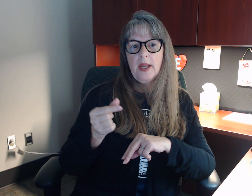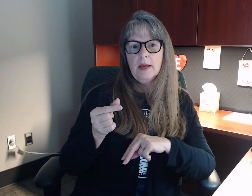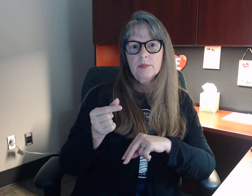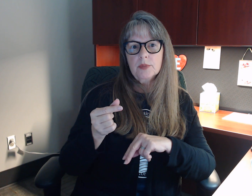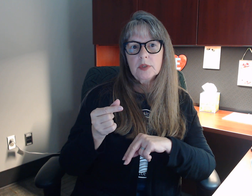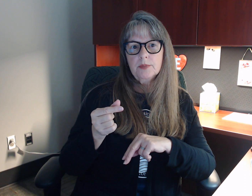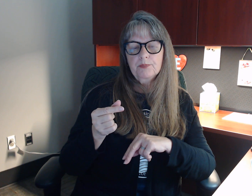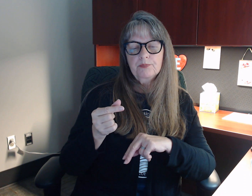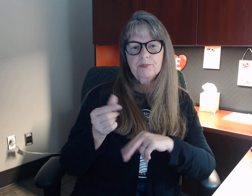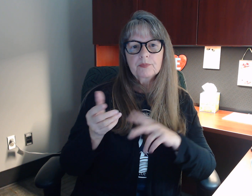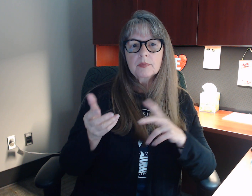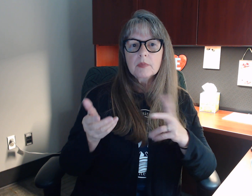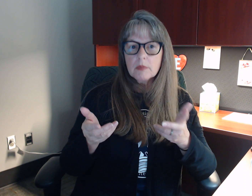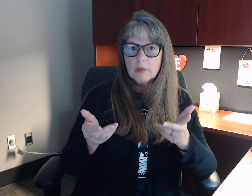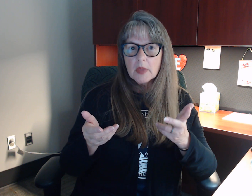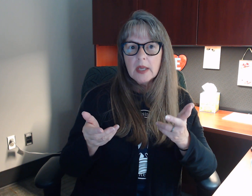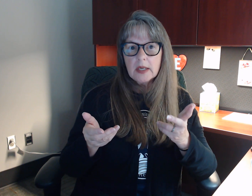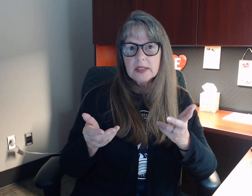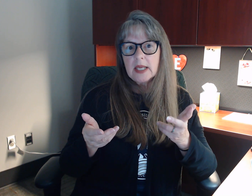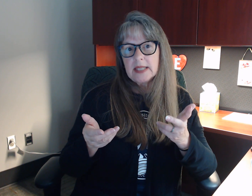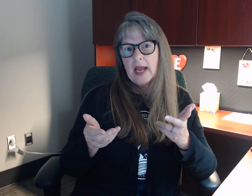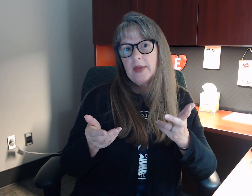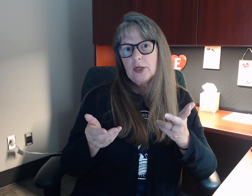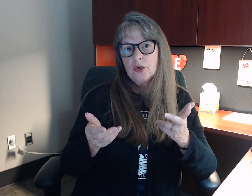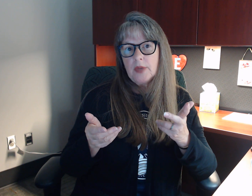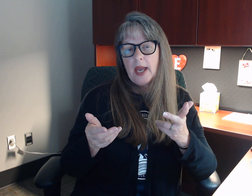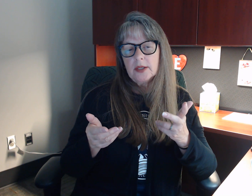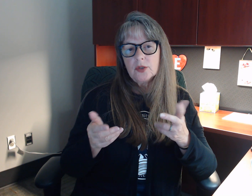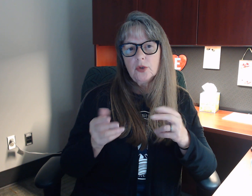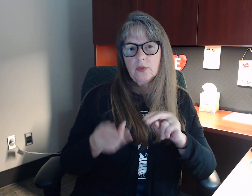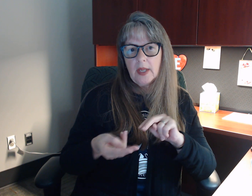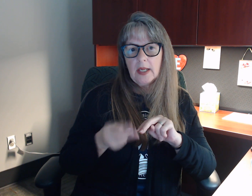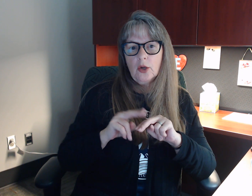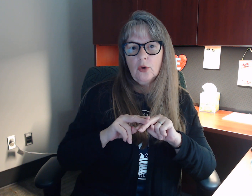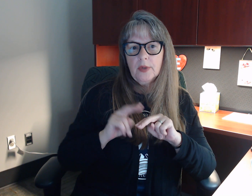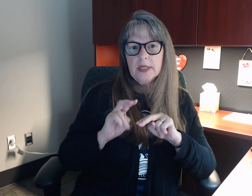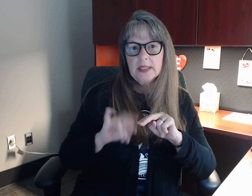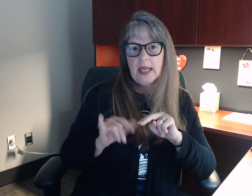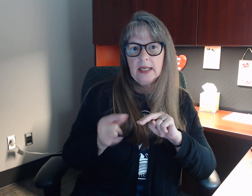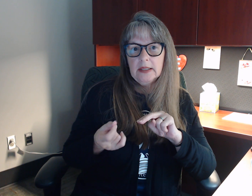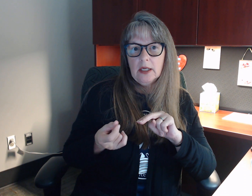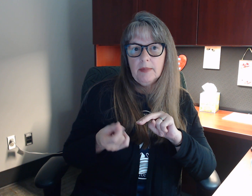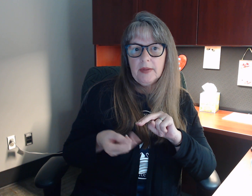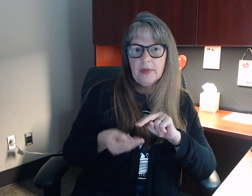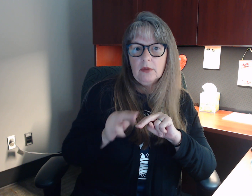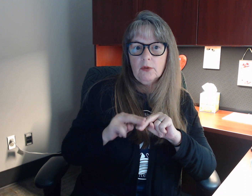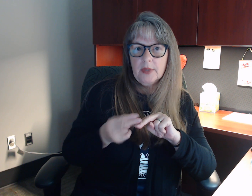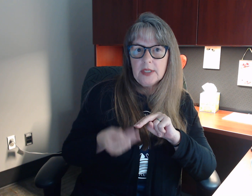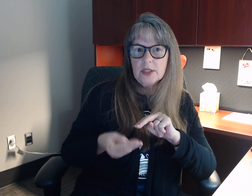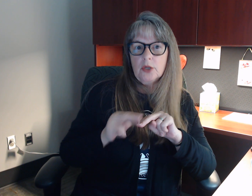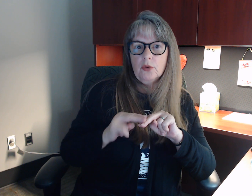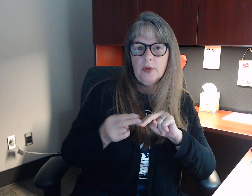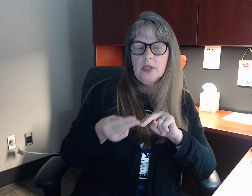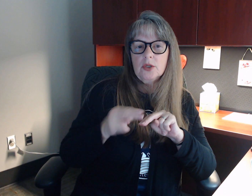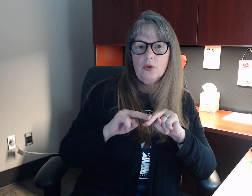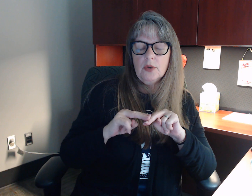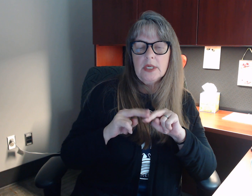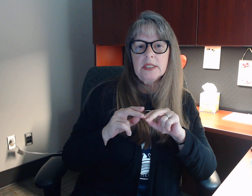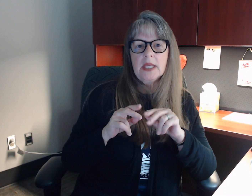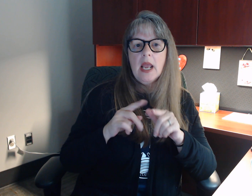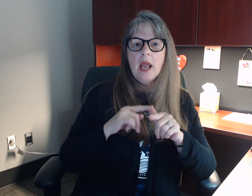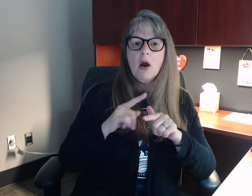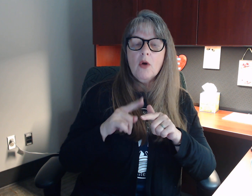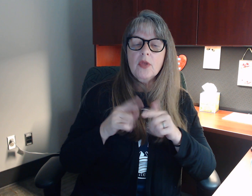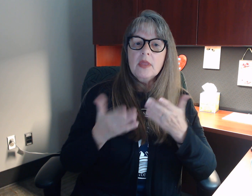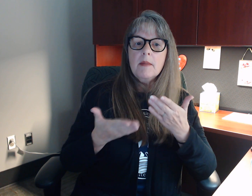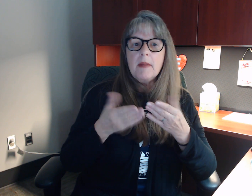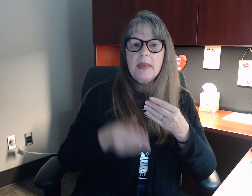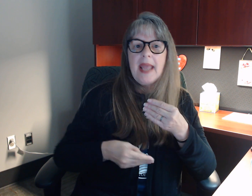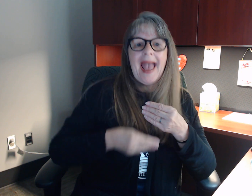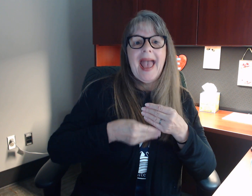grams, because that's how they do that. So they increase that a little bit. They'll increase. Or then they maybe add